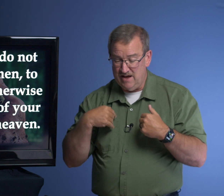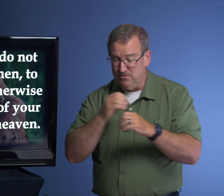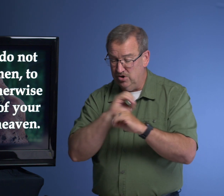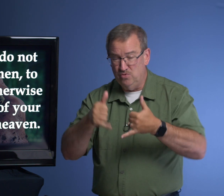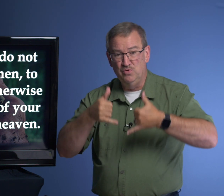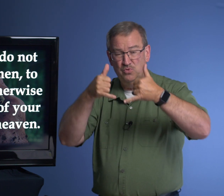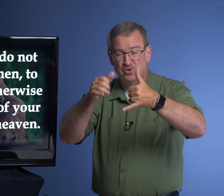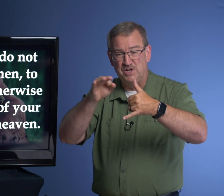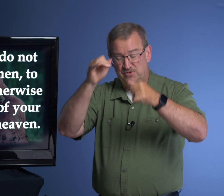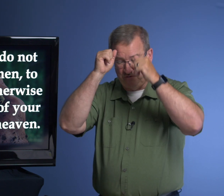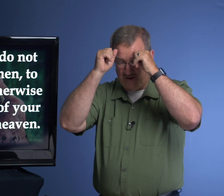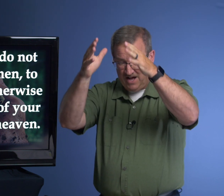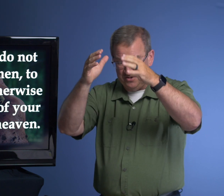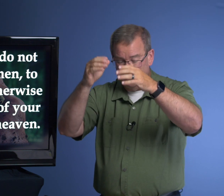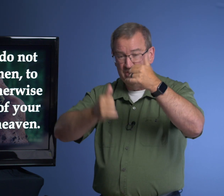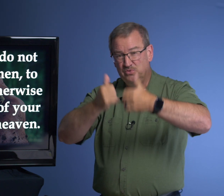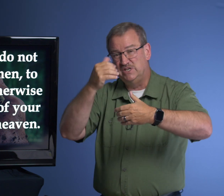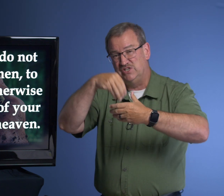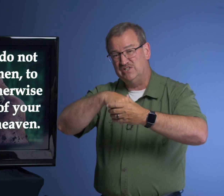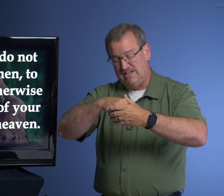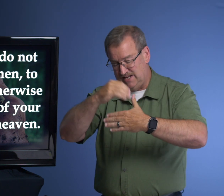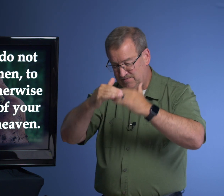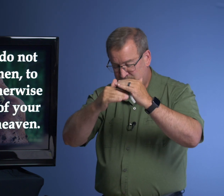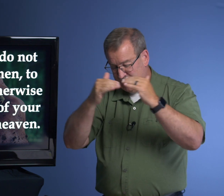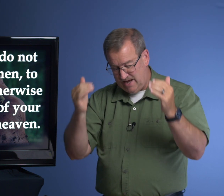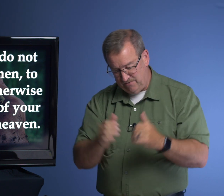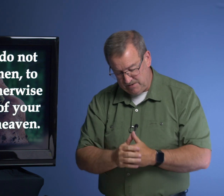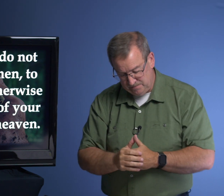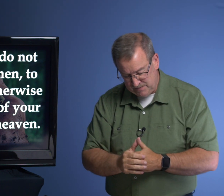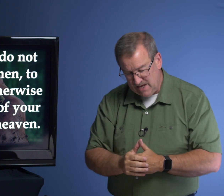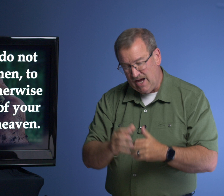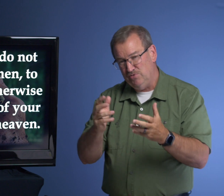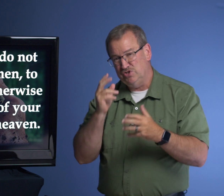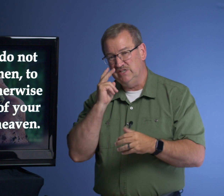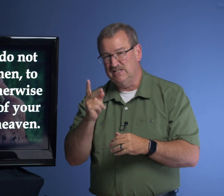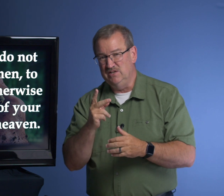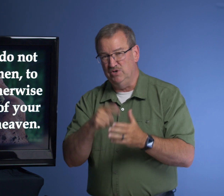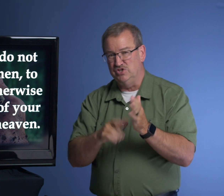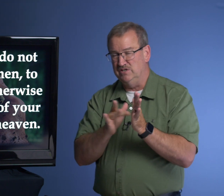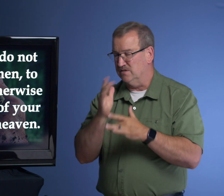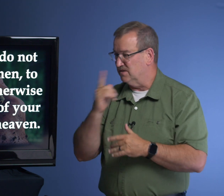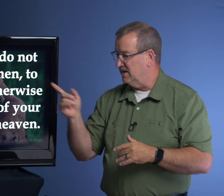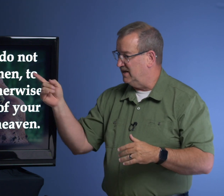have no reward of your Father which is in heaven. I want you to see what Jesus is saying. He